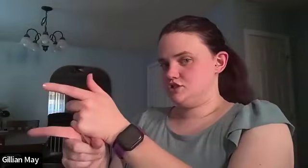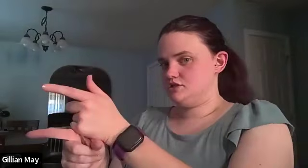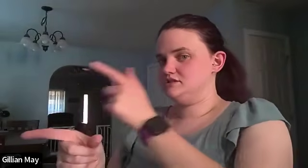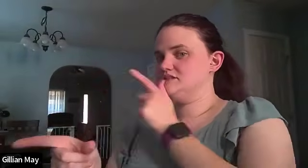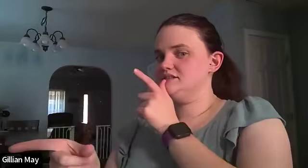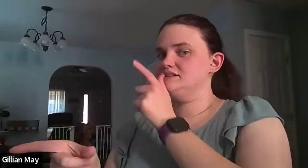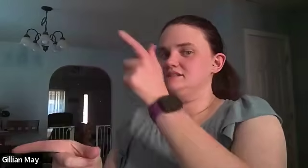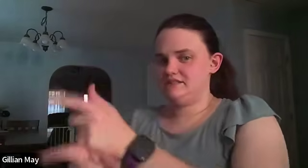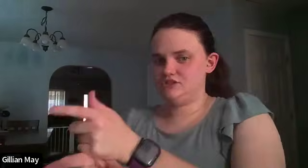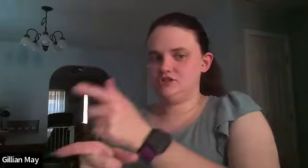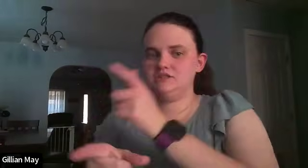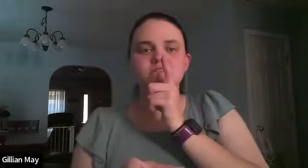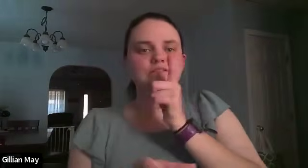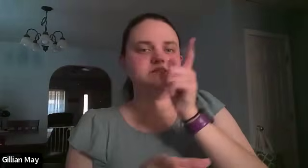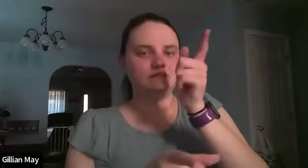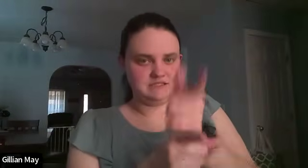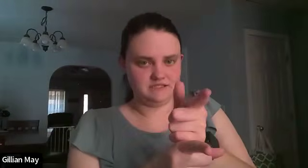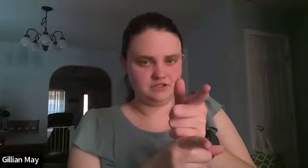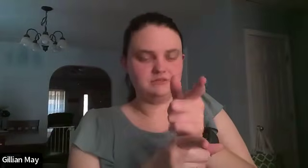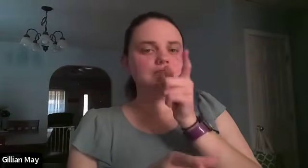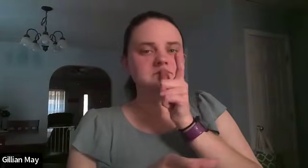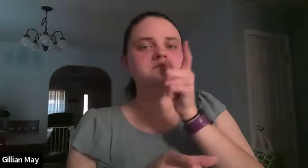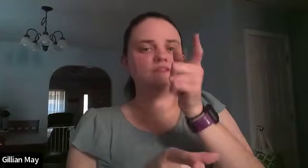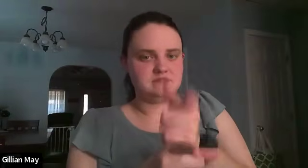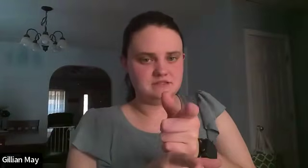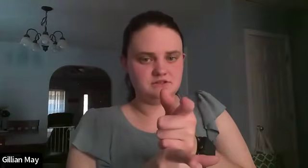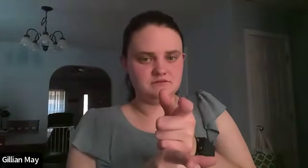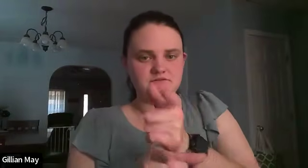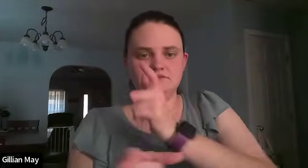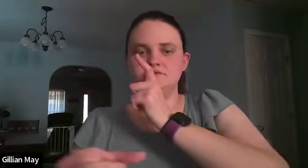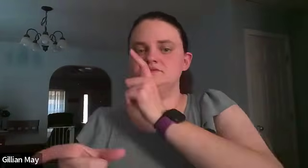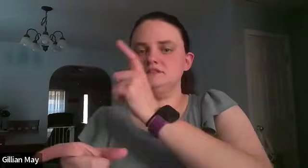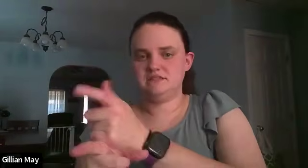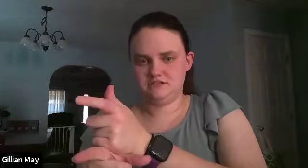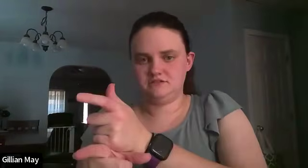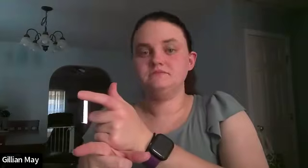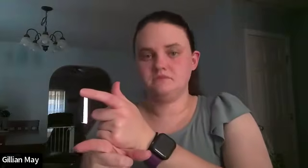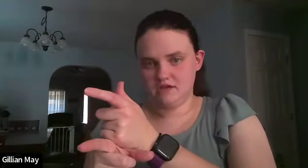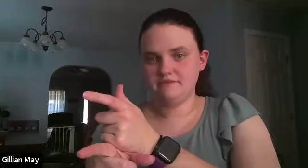Sister, sister, sister, sister, sister. Okay.